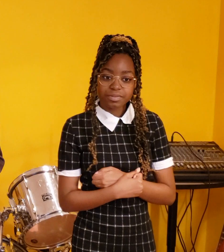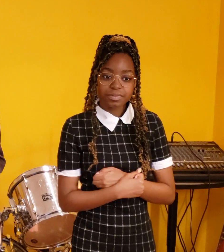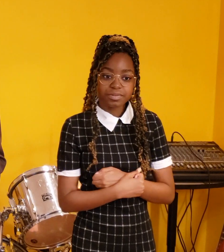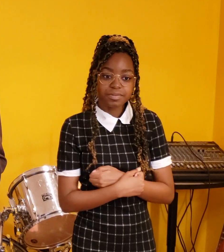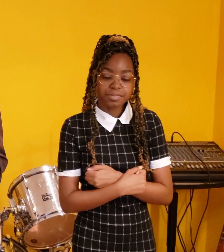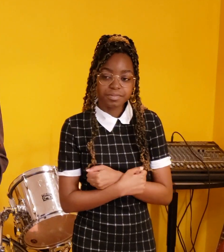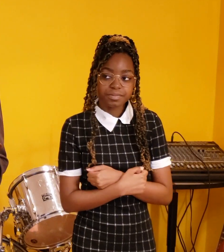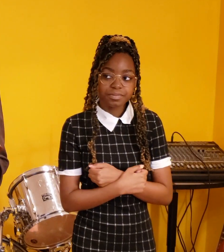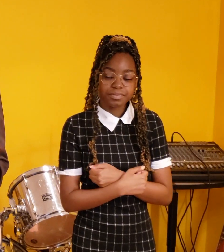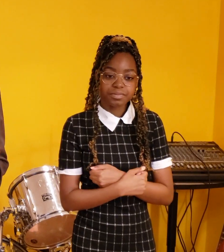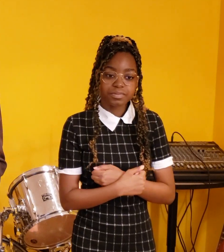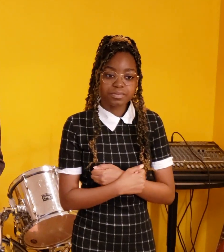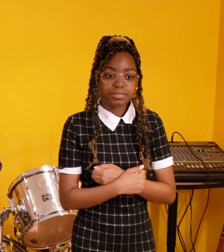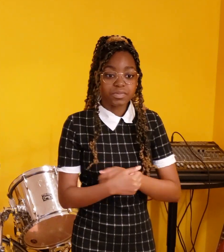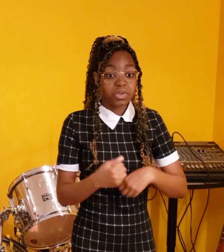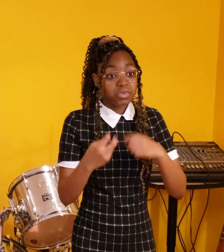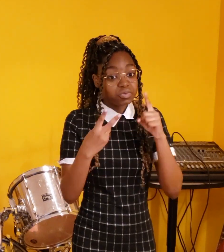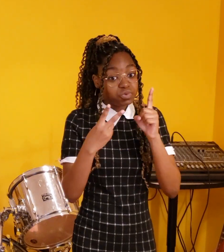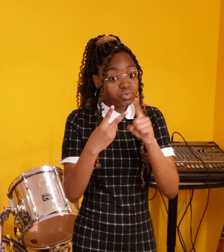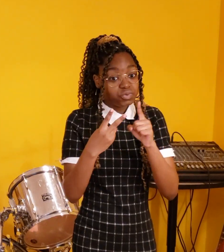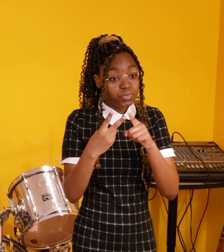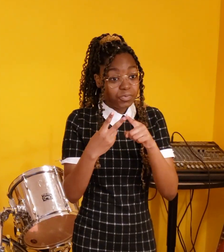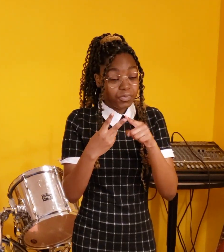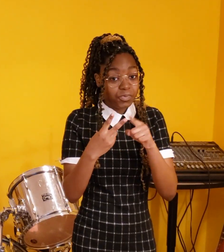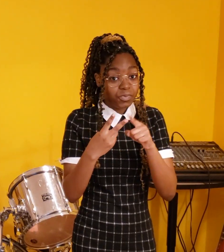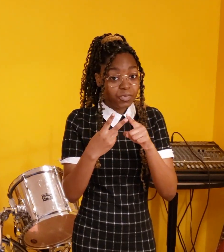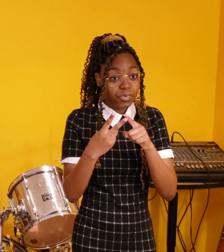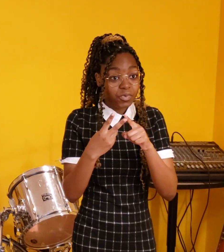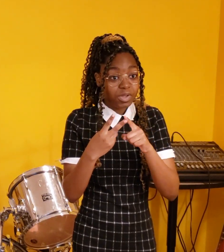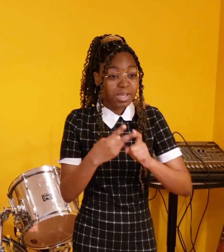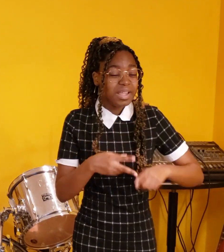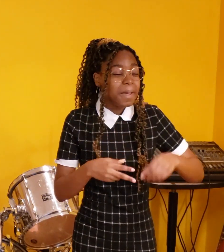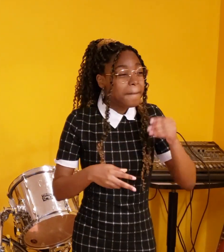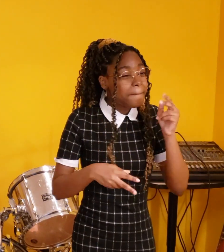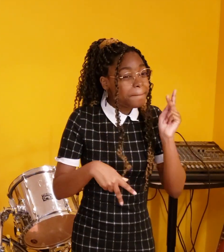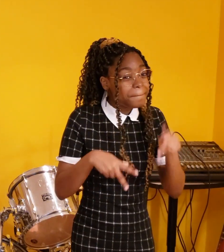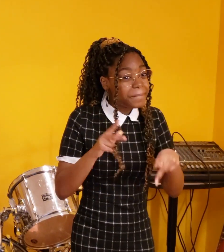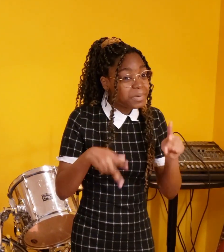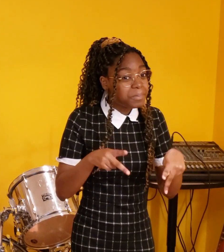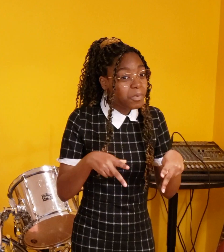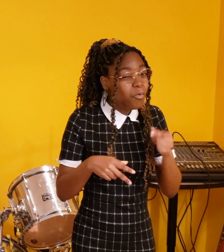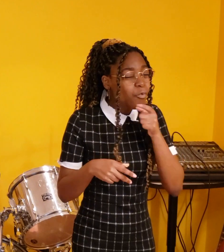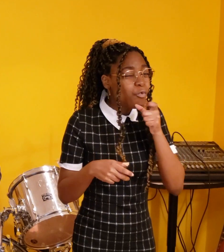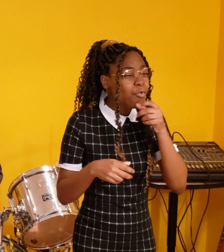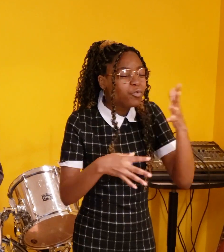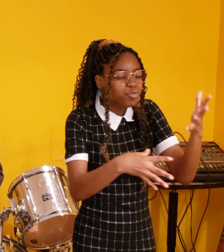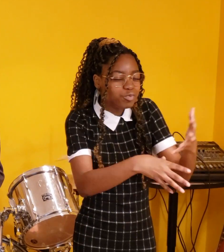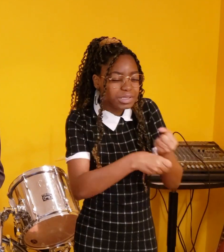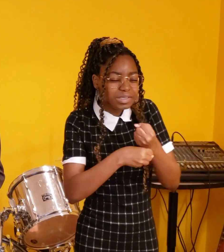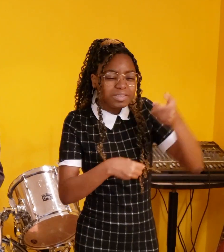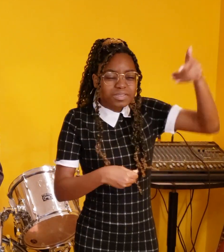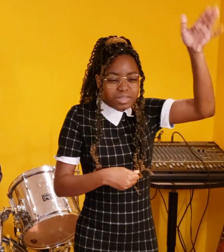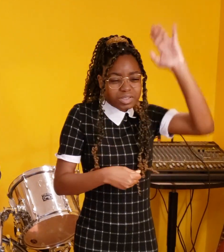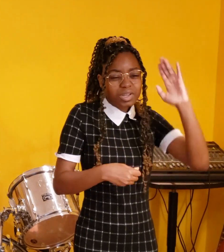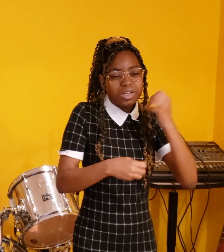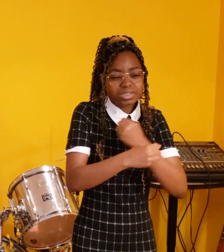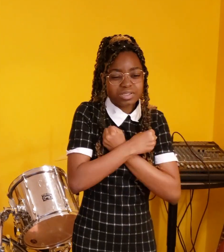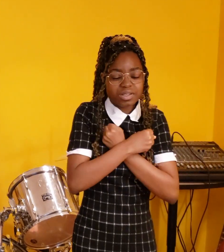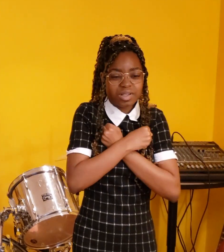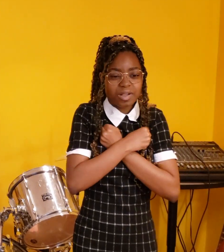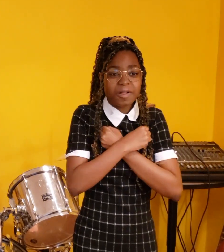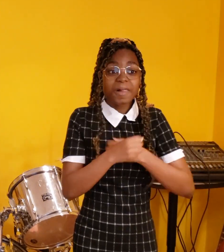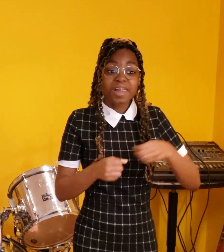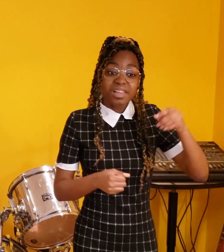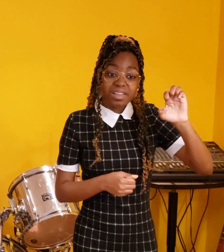chapter 13, the conferee, or the recipient of God's love, which is Ephesians 1, 3 to 5. Please write it